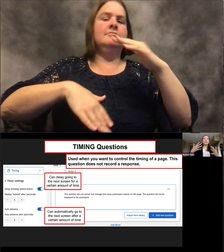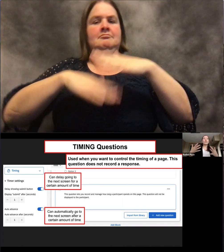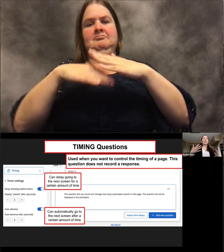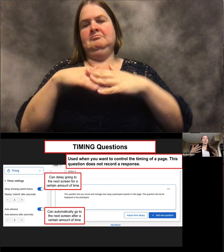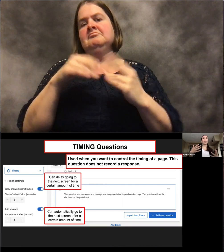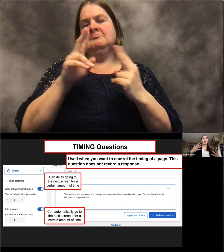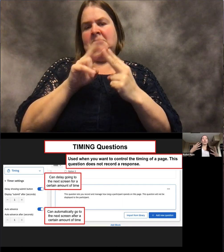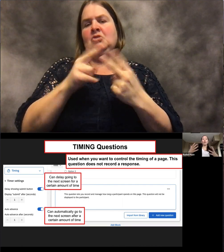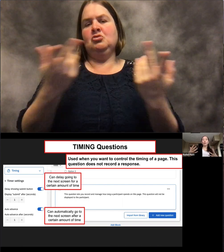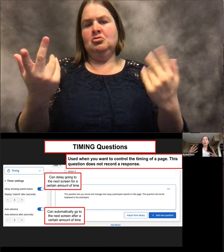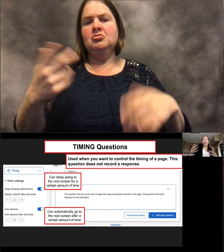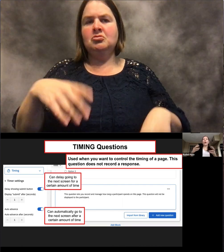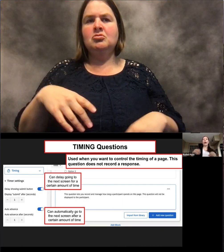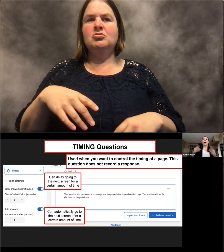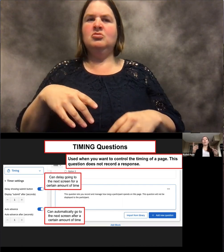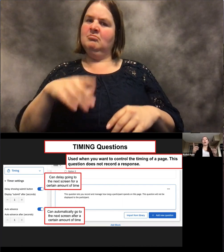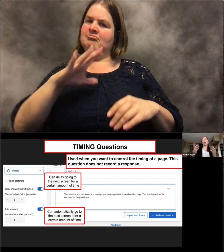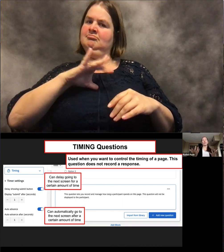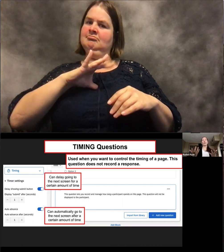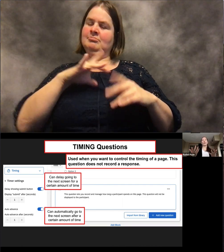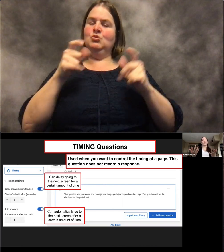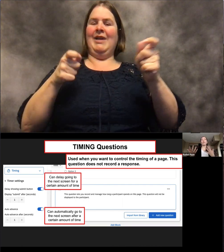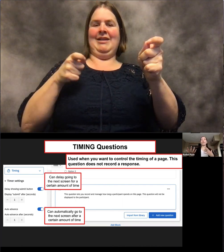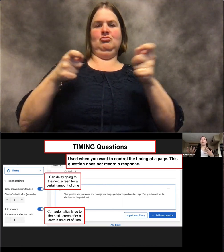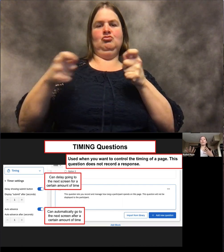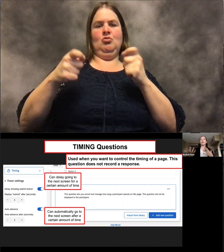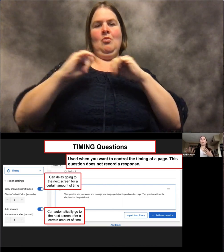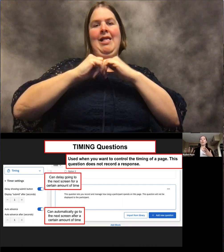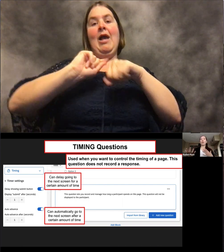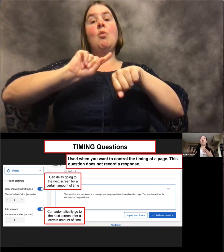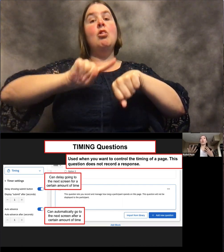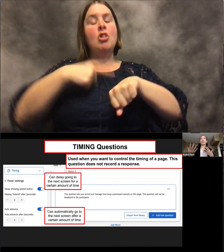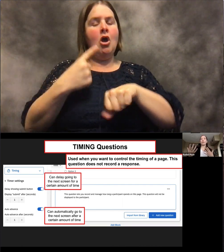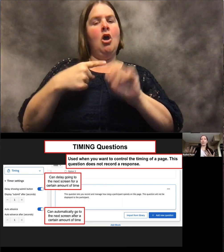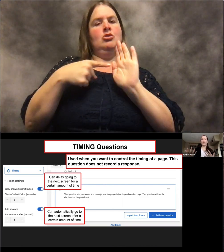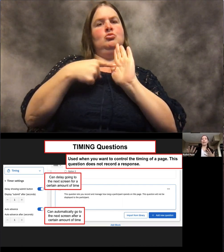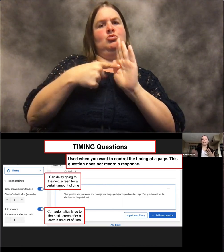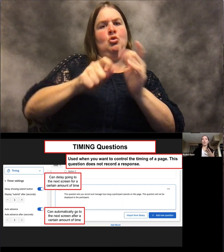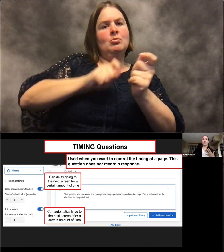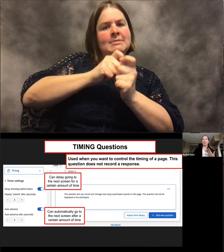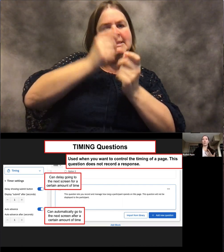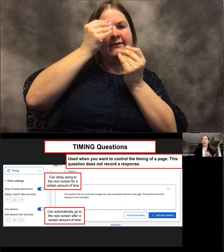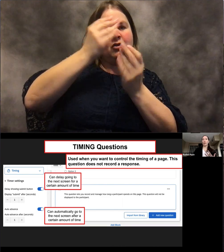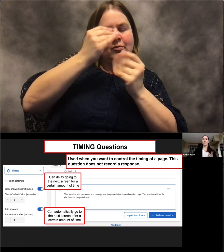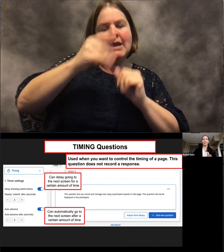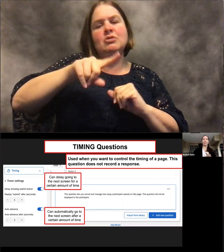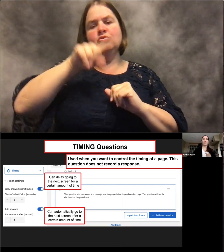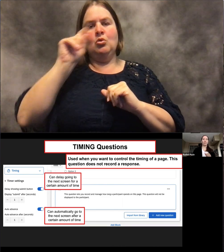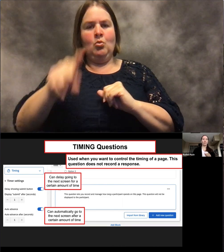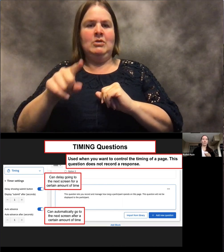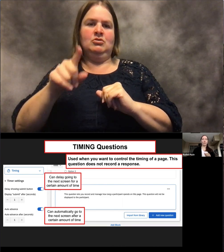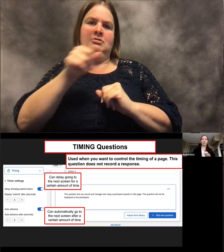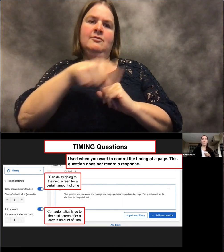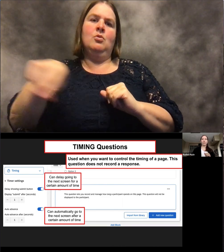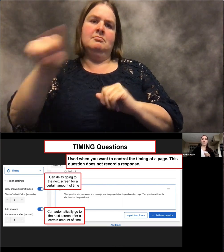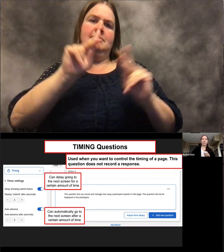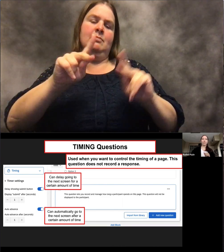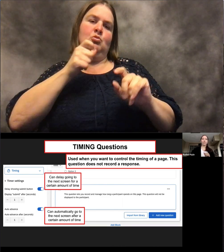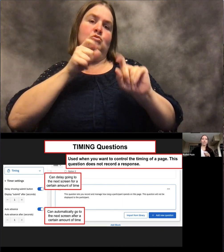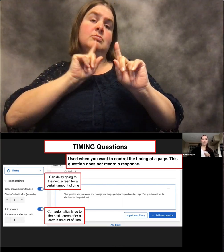So this allows you to control how long particular pieces of information are displayed to the respondent.